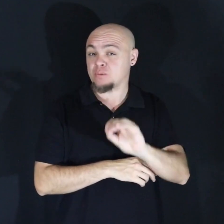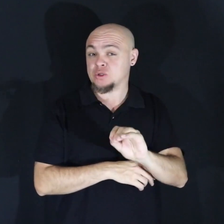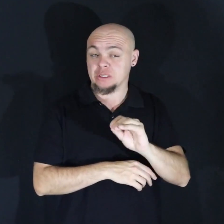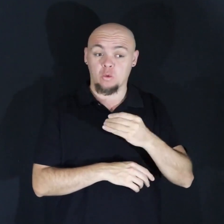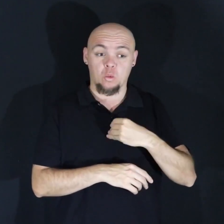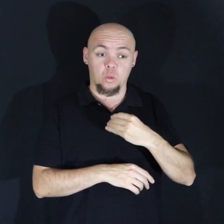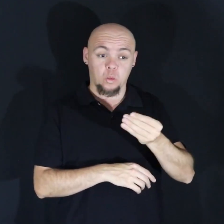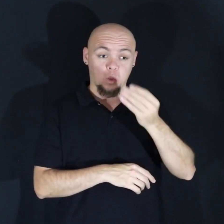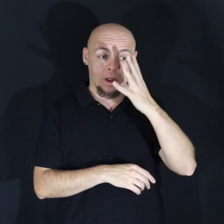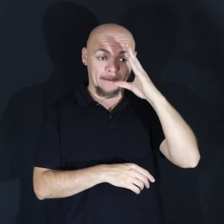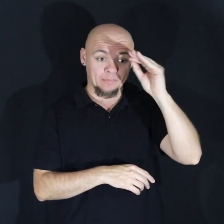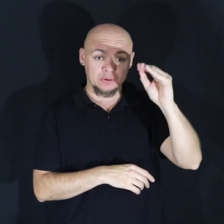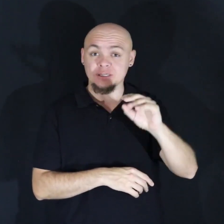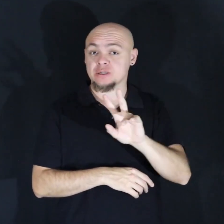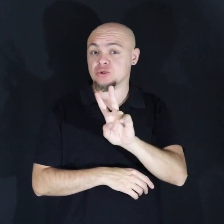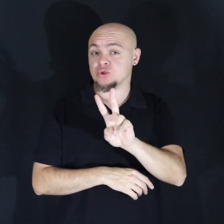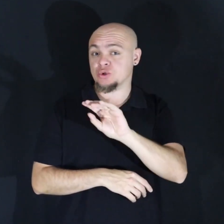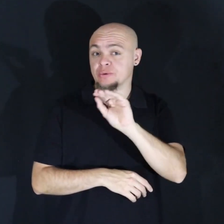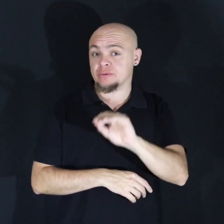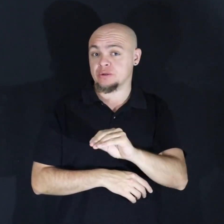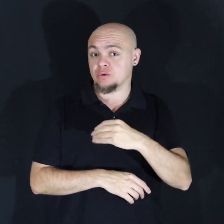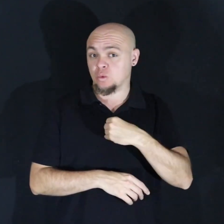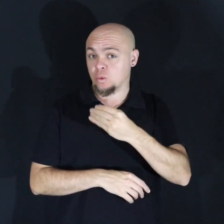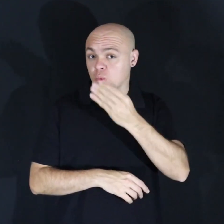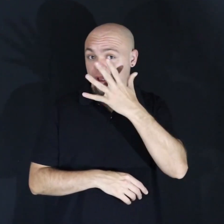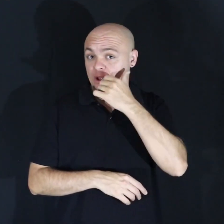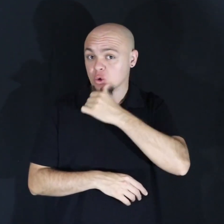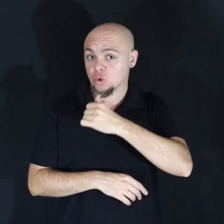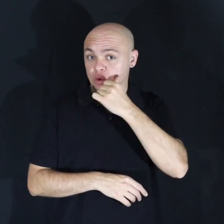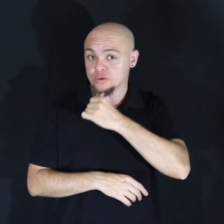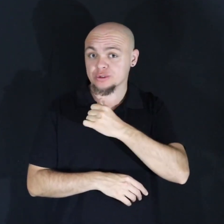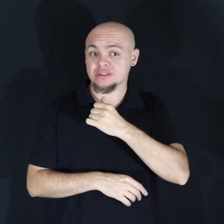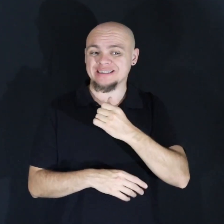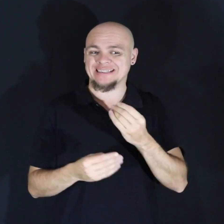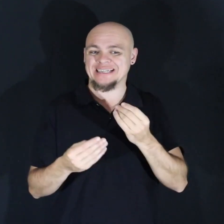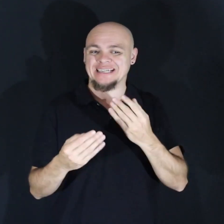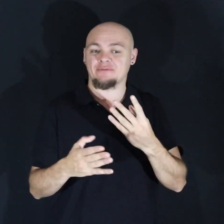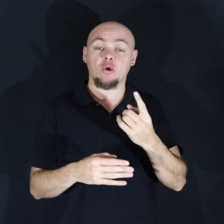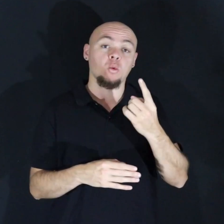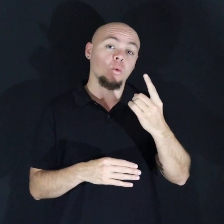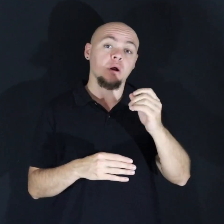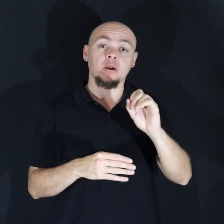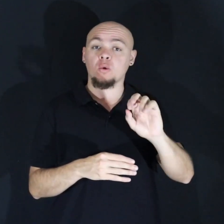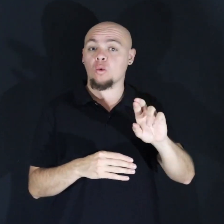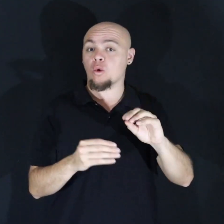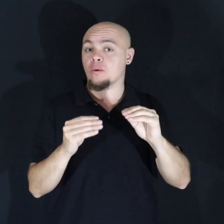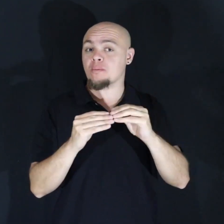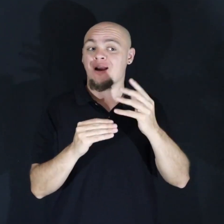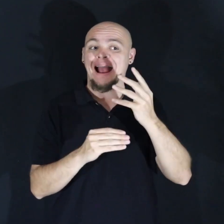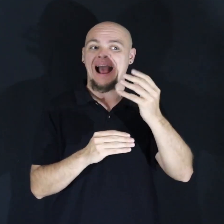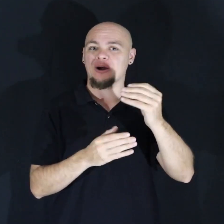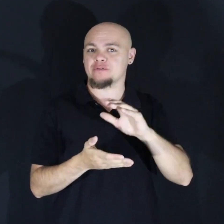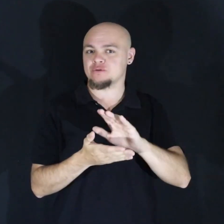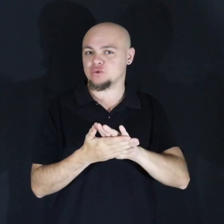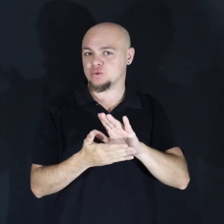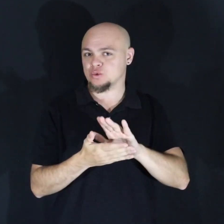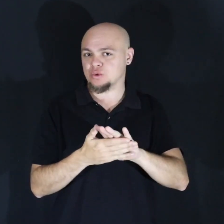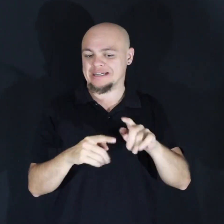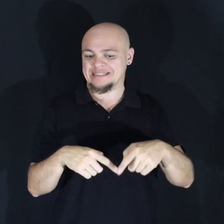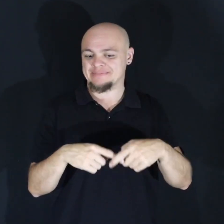white boys and 2% of white girls are given one or more out-of-school suspension